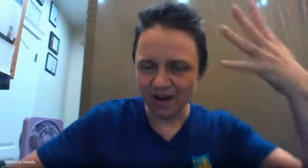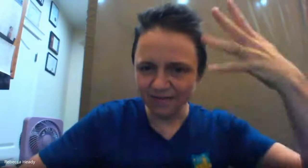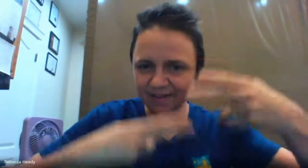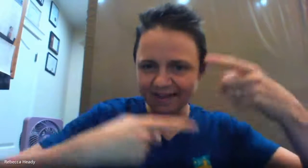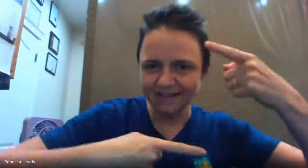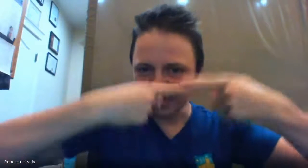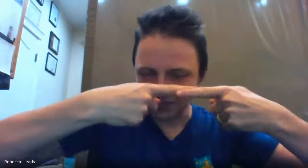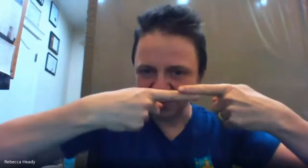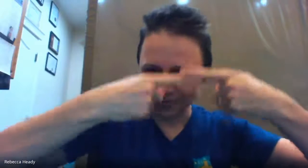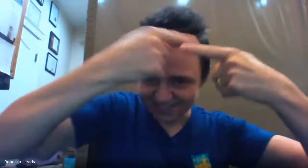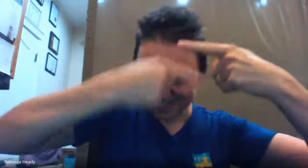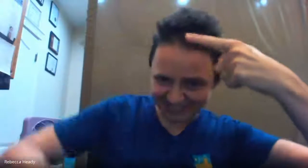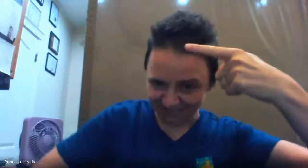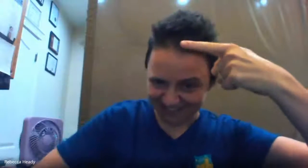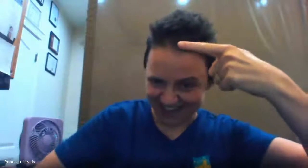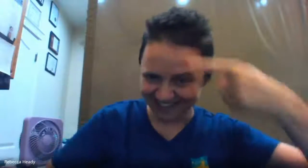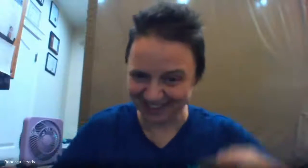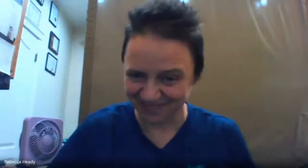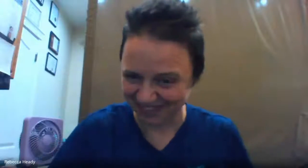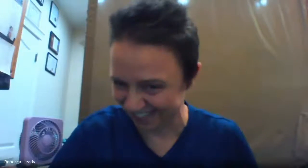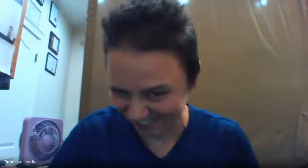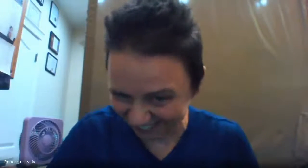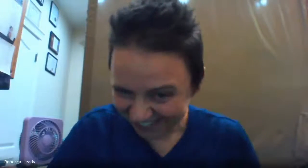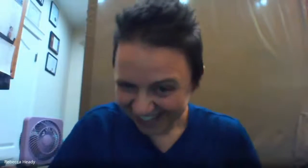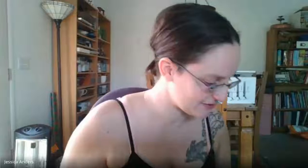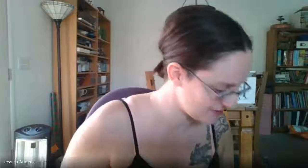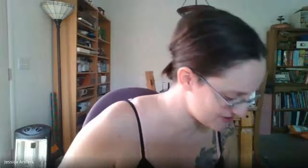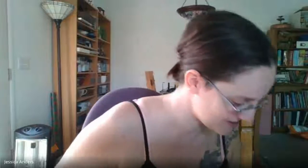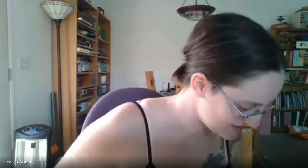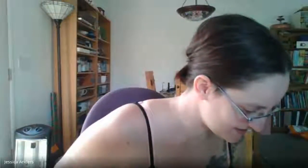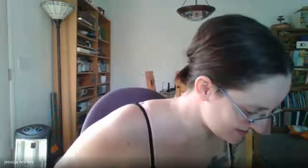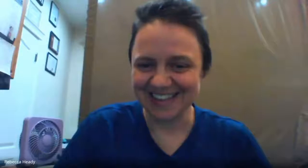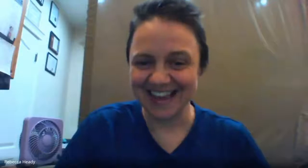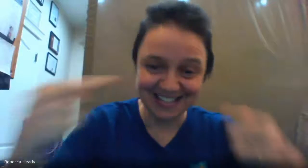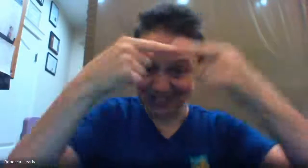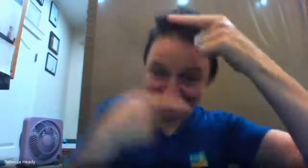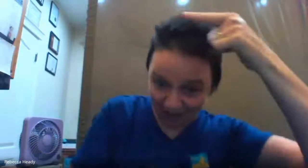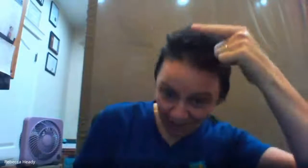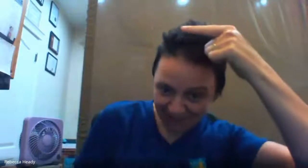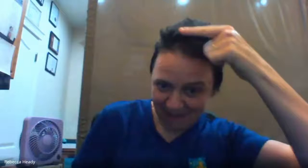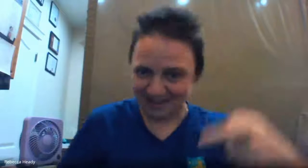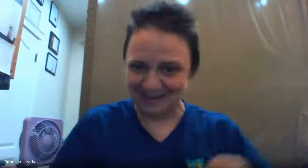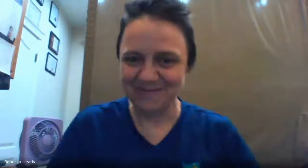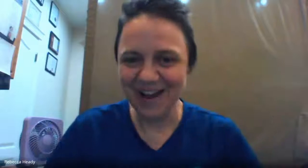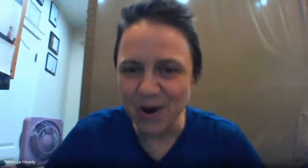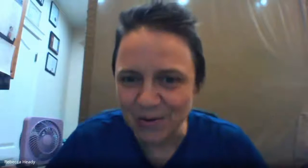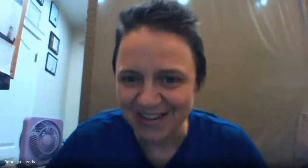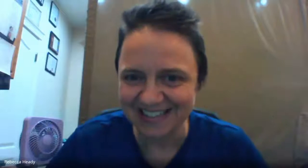next to each other? It's down and below. Alphabetical? Yeah, I'm gonna do the list like that. And sister's like all the way at the bottom. Oh, it's